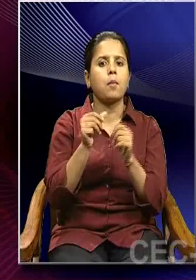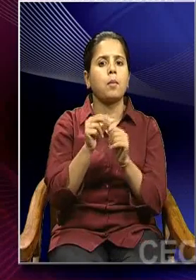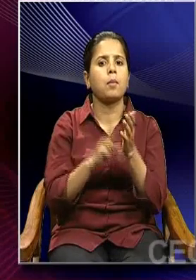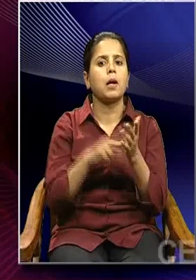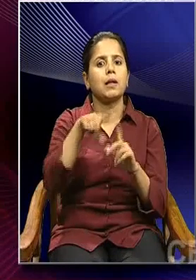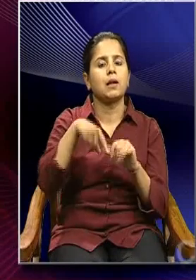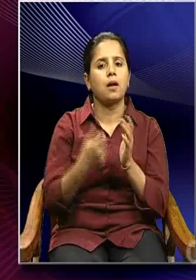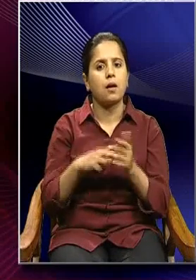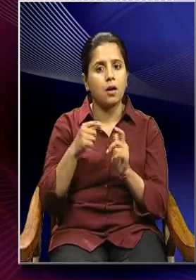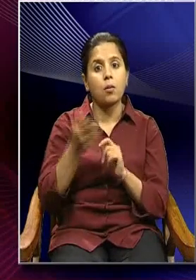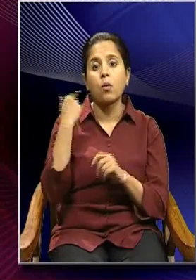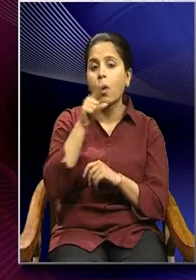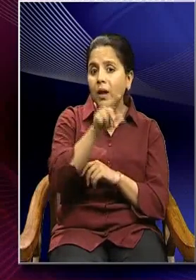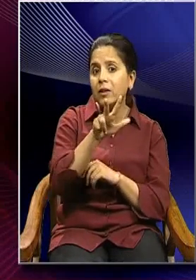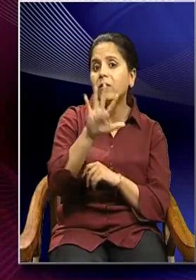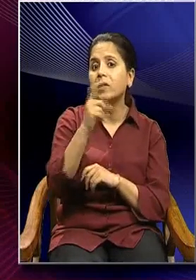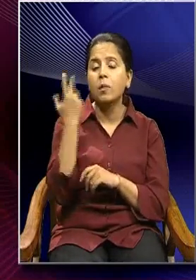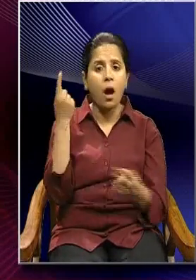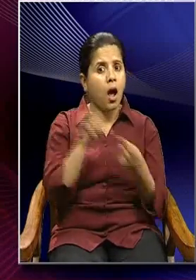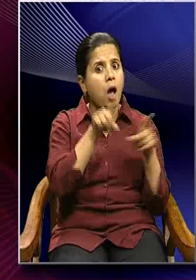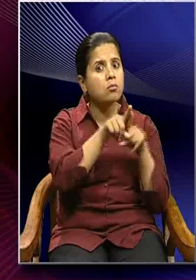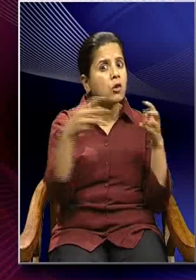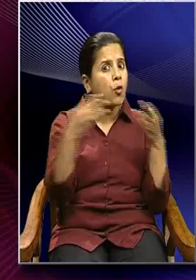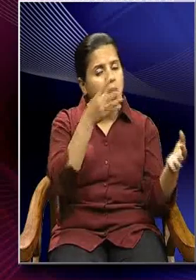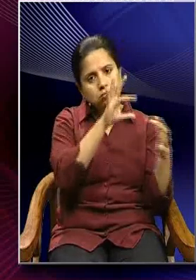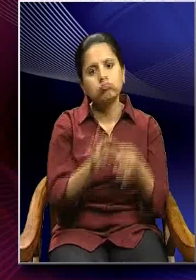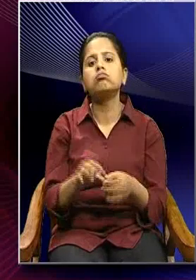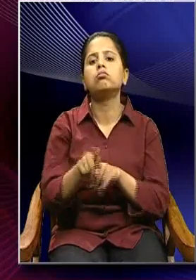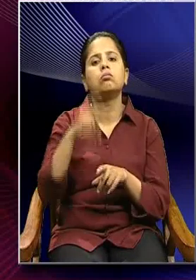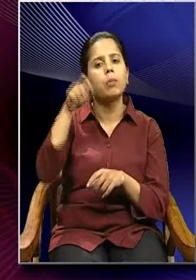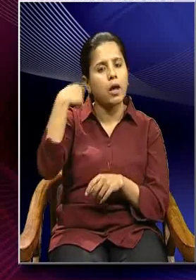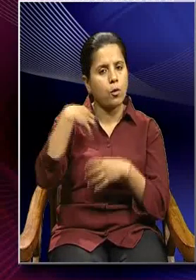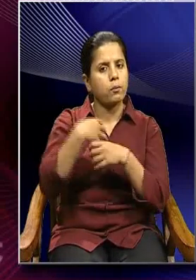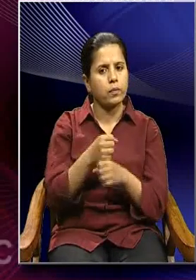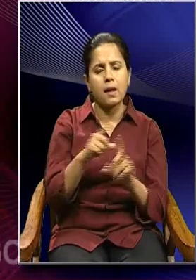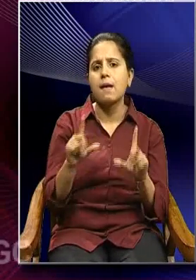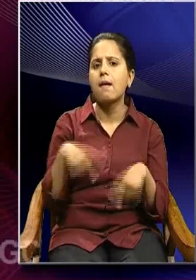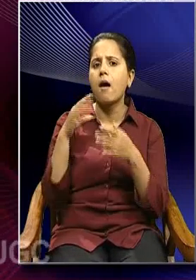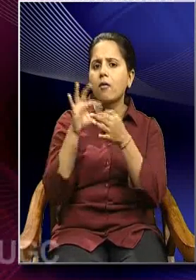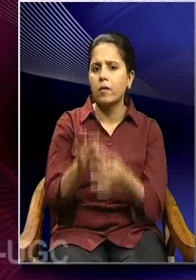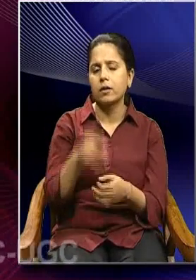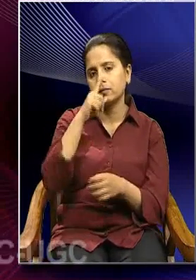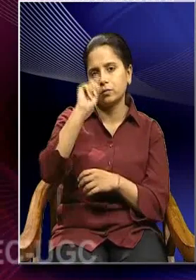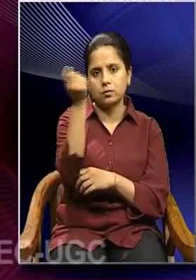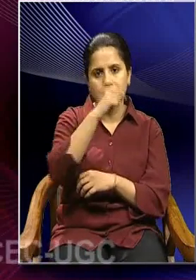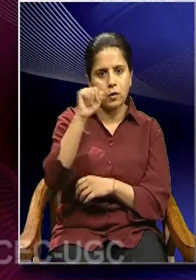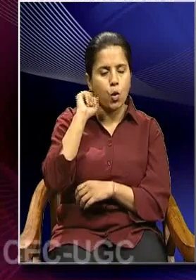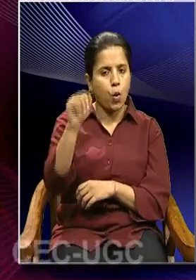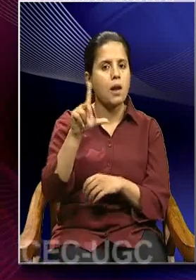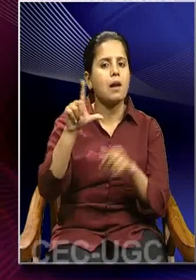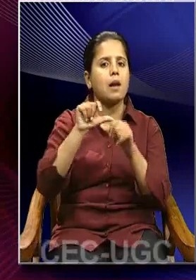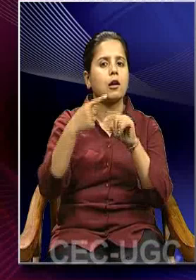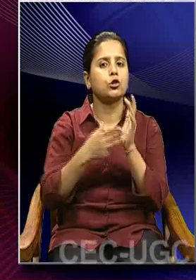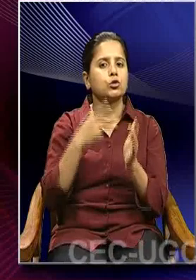on 1857 revolt, was made, so which was again based on the life of the Jhansi Ki Rani Lakshmibai. So